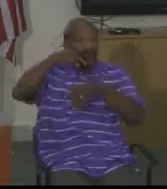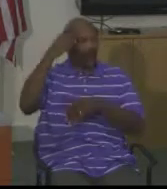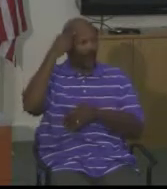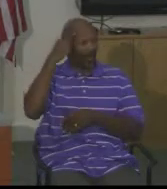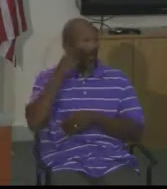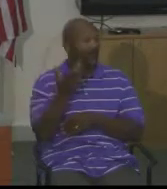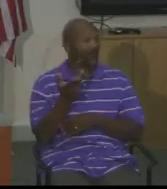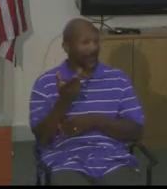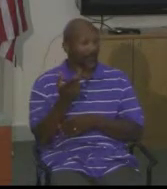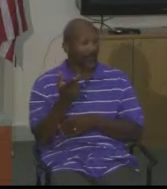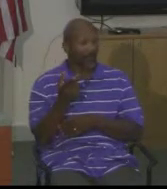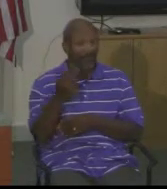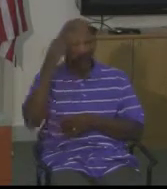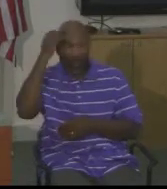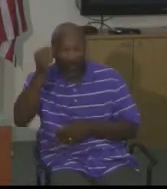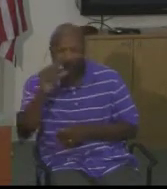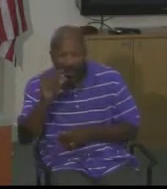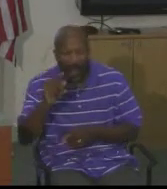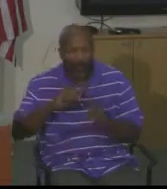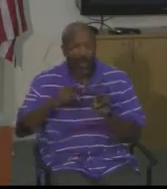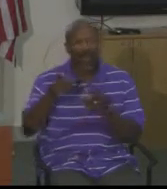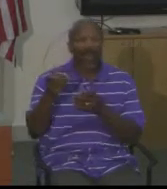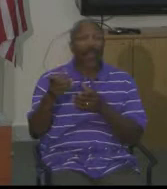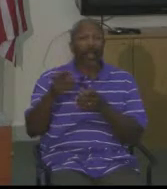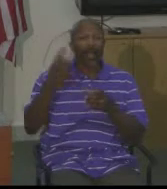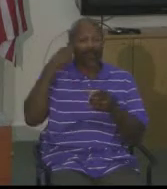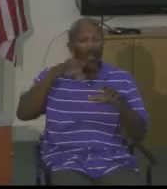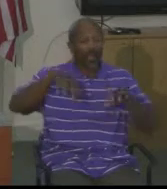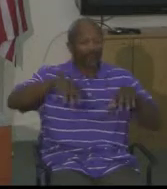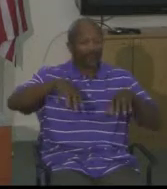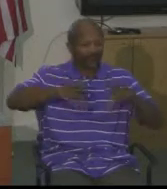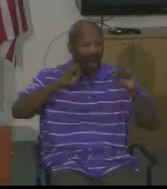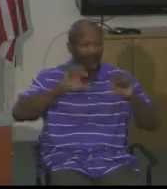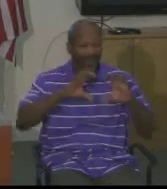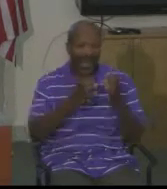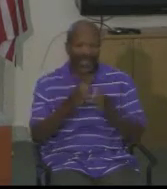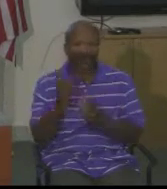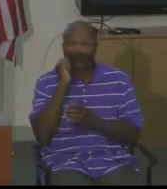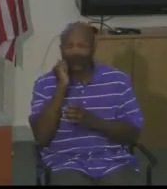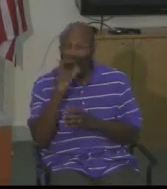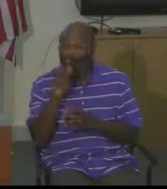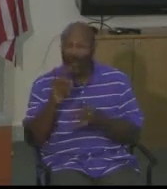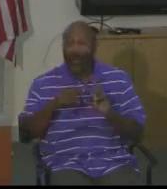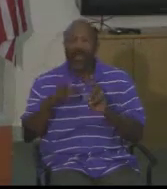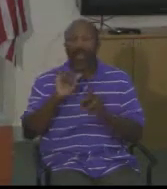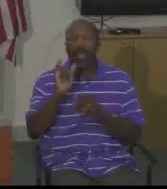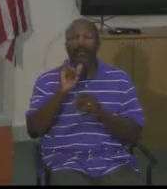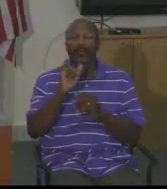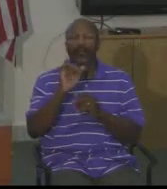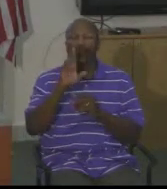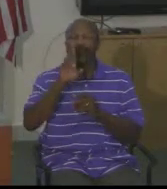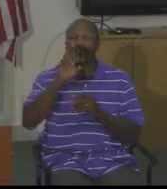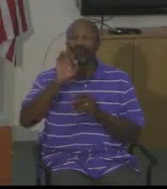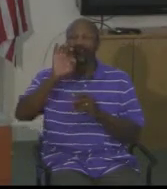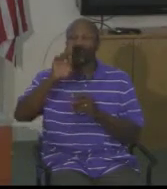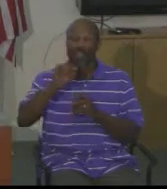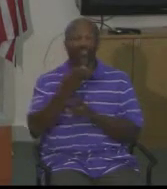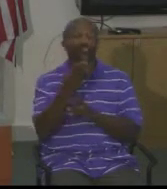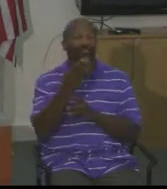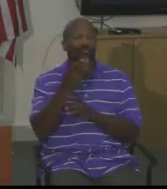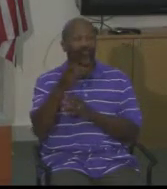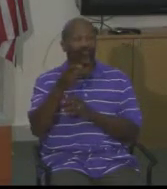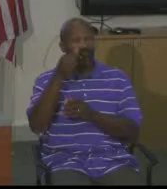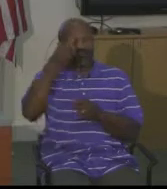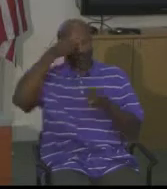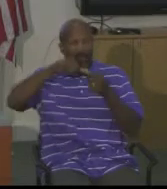So it's not, I'm not going to have it, you're not going to take it in the class every time. It's like a refresher quiz just to make sure that you've learned